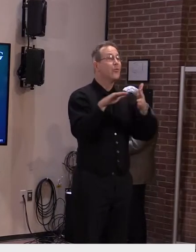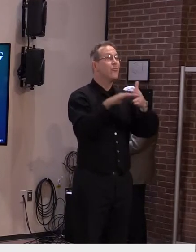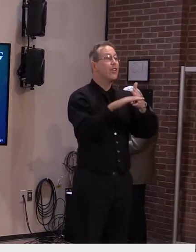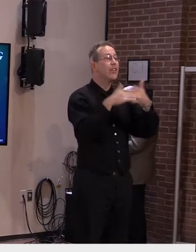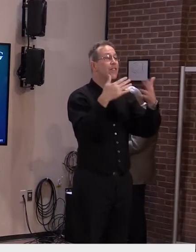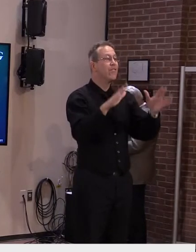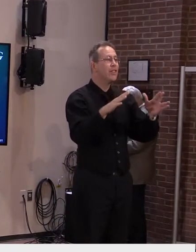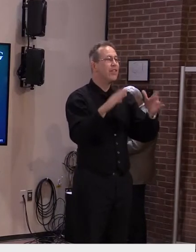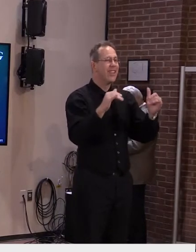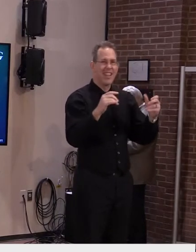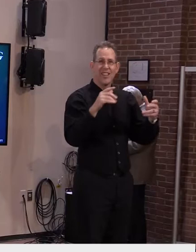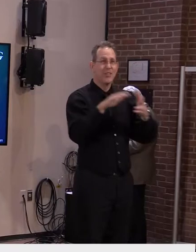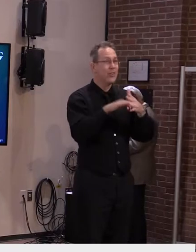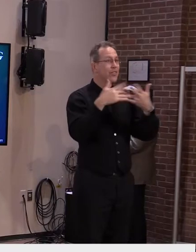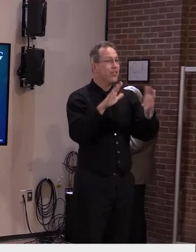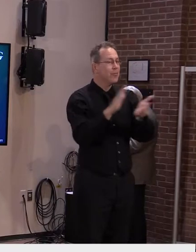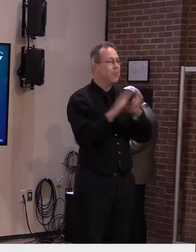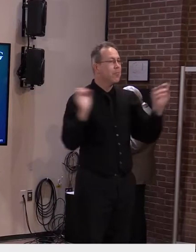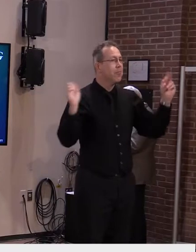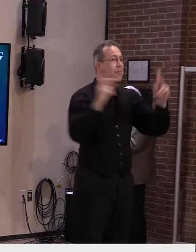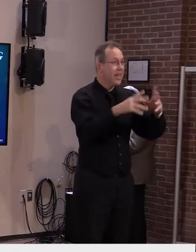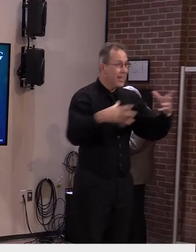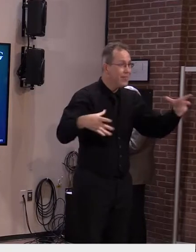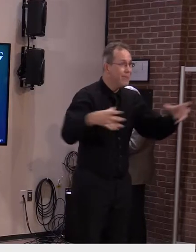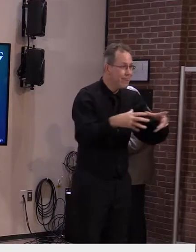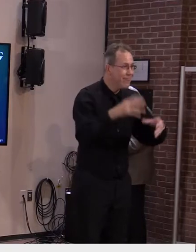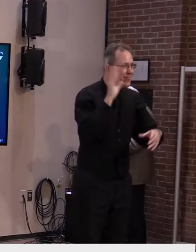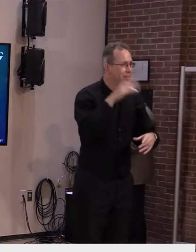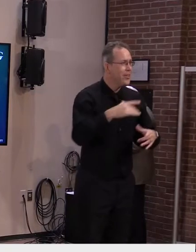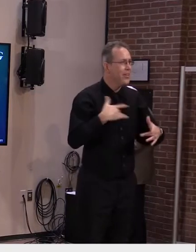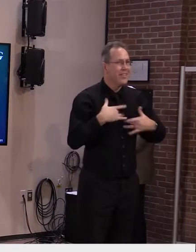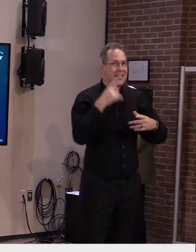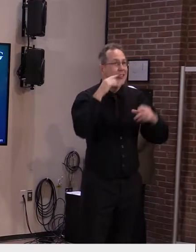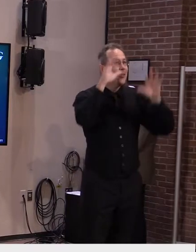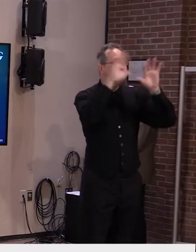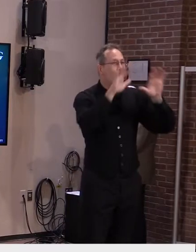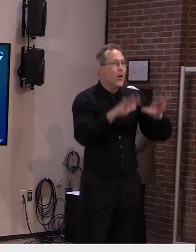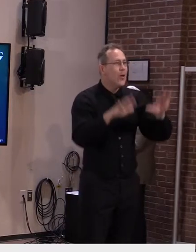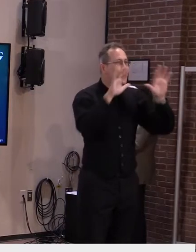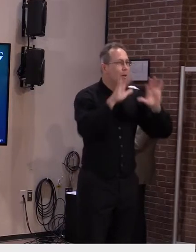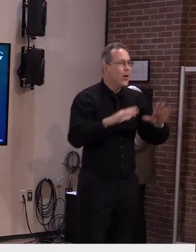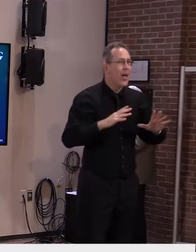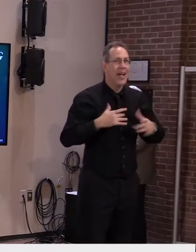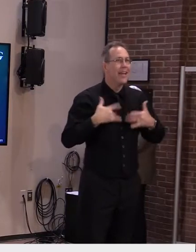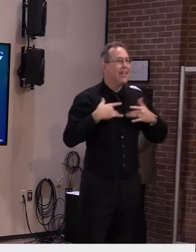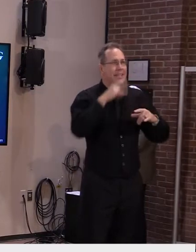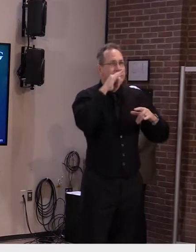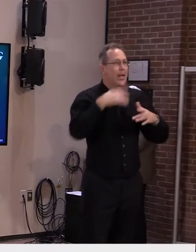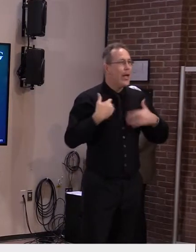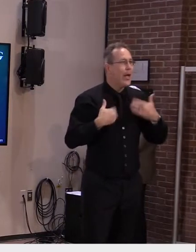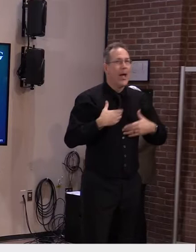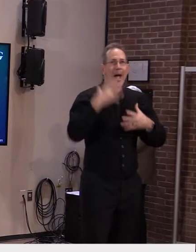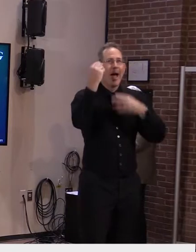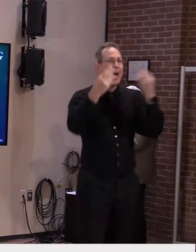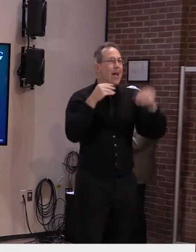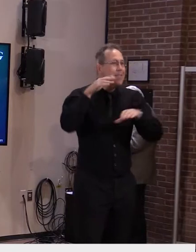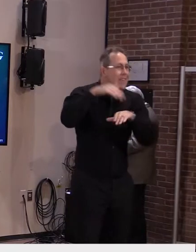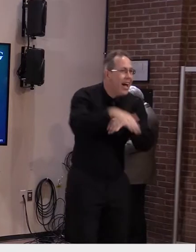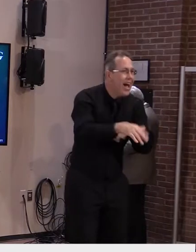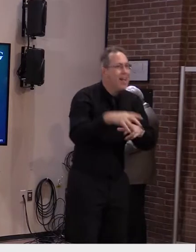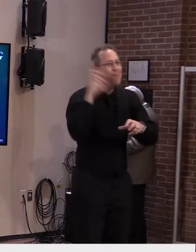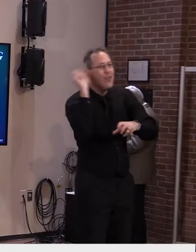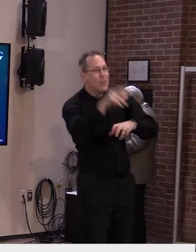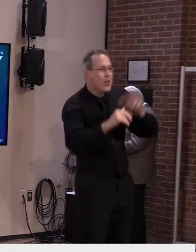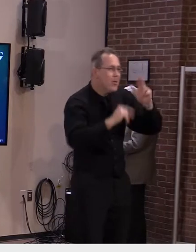nice to see the first snow of the year. It makes recess a lot of fun. Secretary Smith will provide an update on the vaccination efforts,